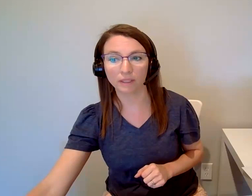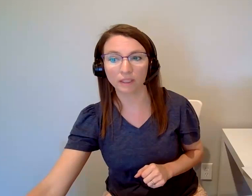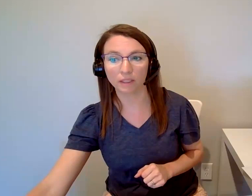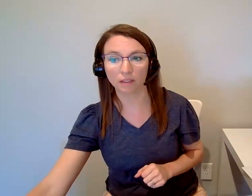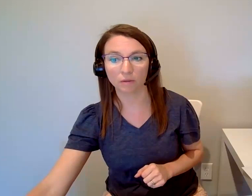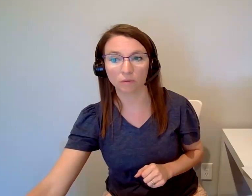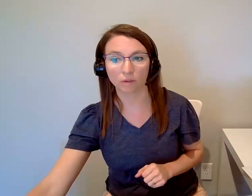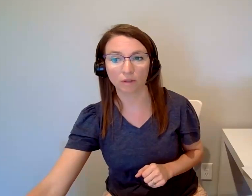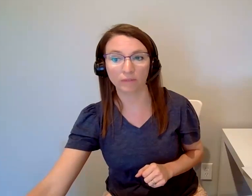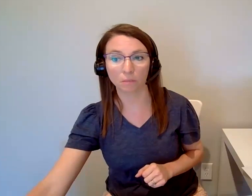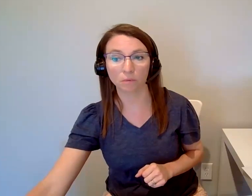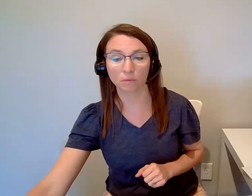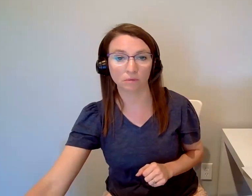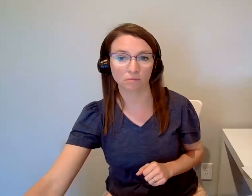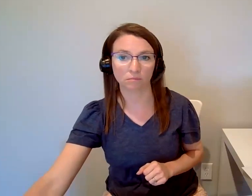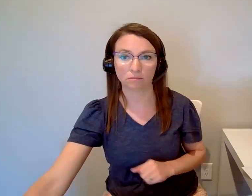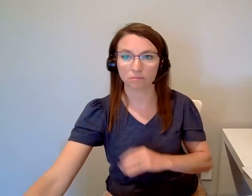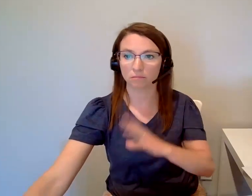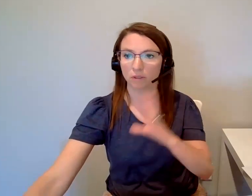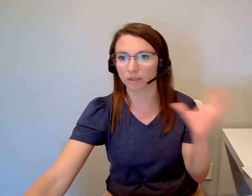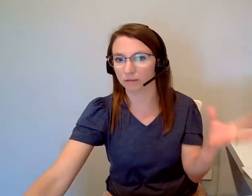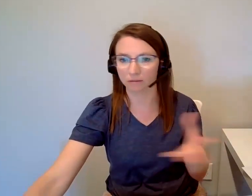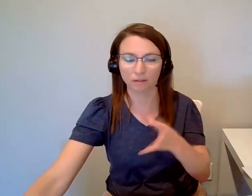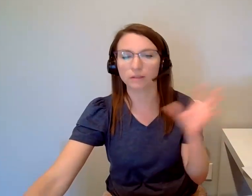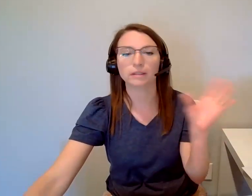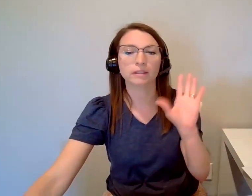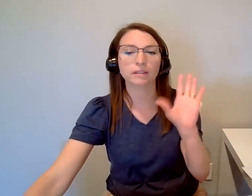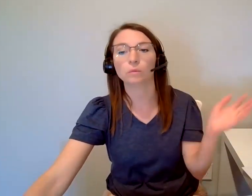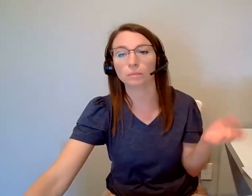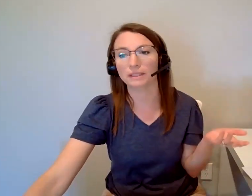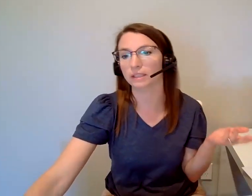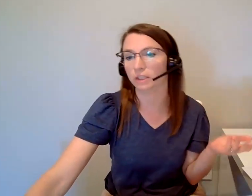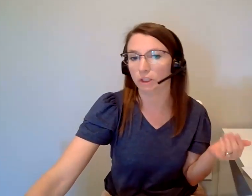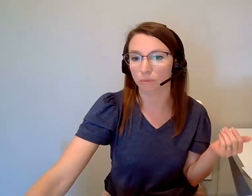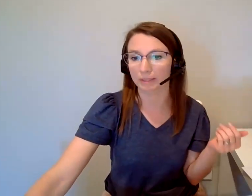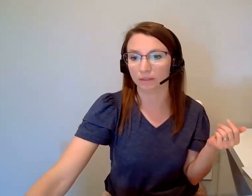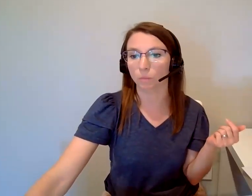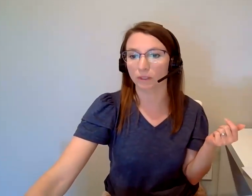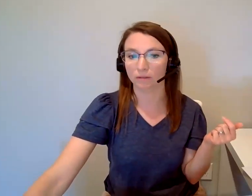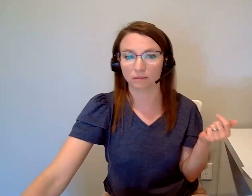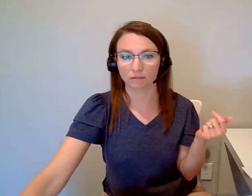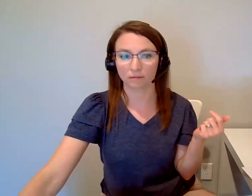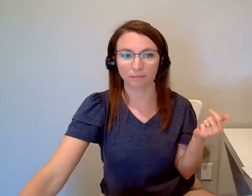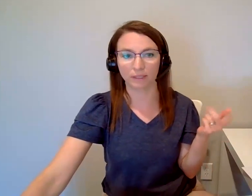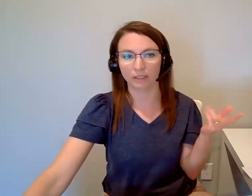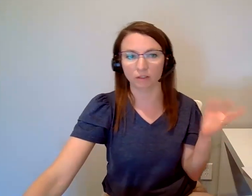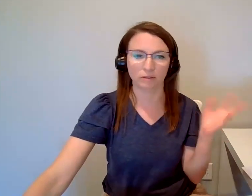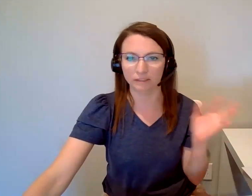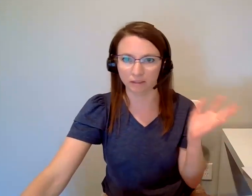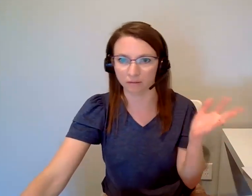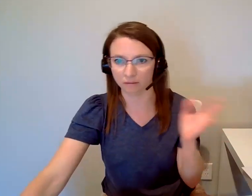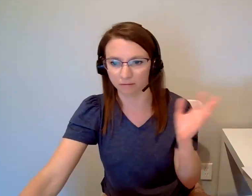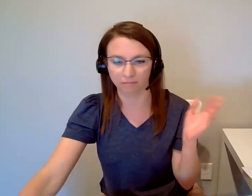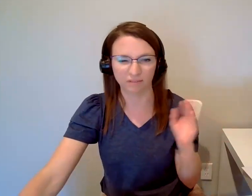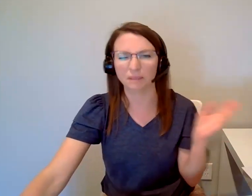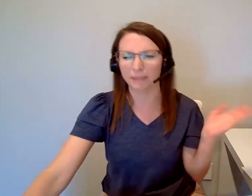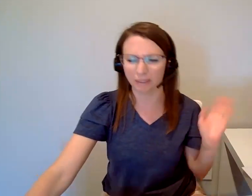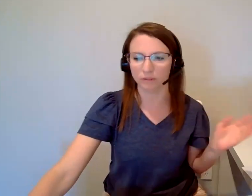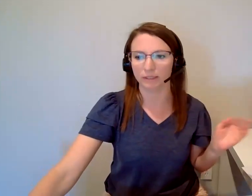be available on the link will be sent to you by someone, by either Lisa or somebody will send it